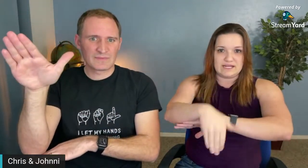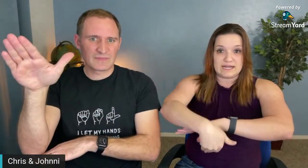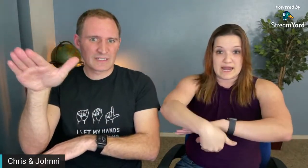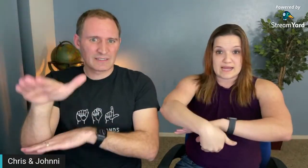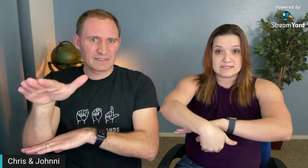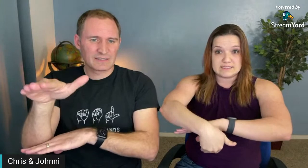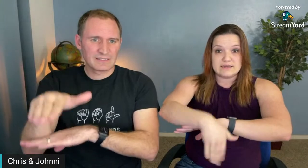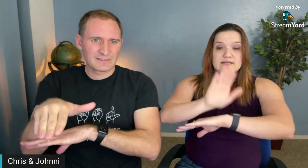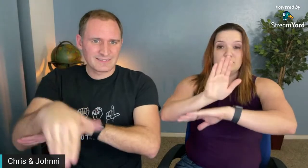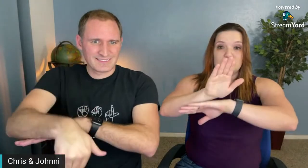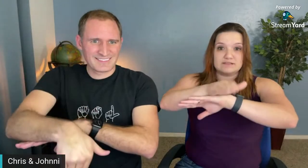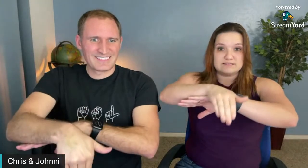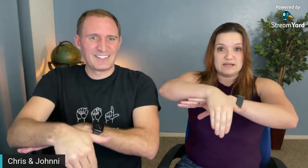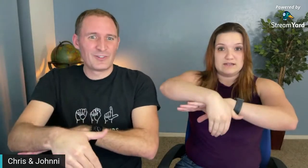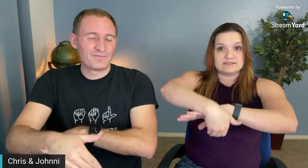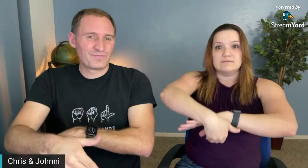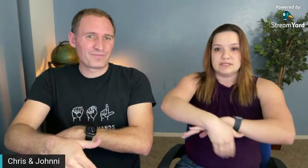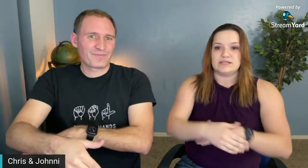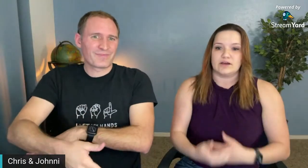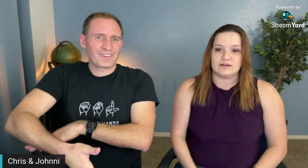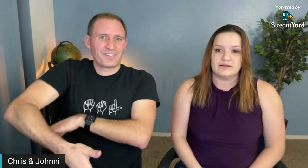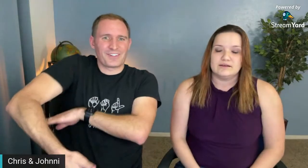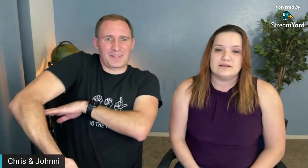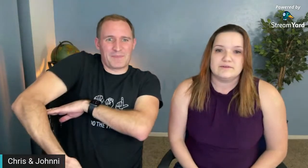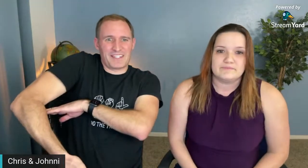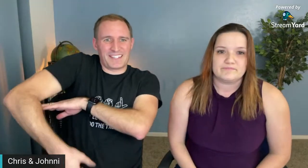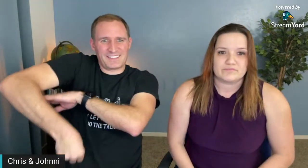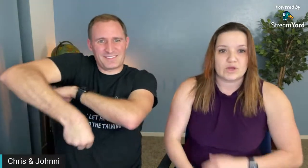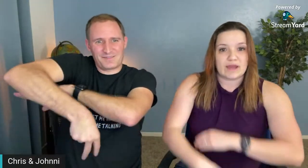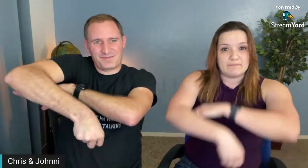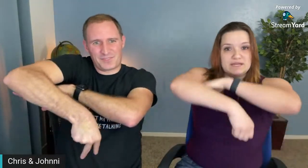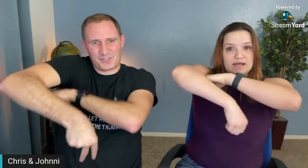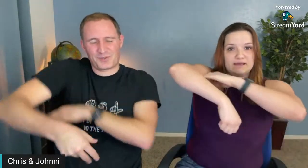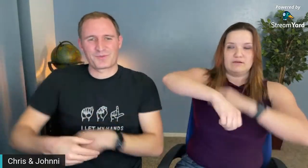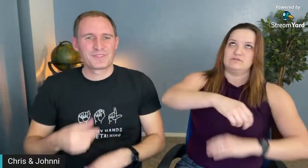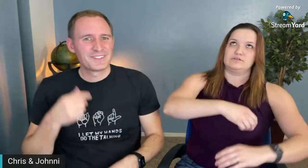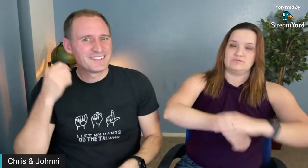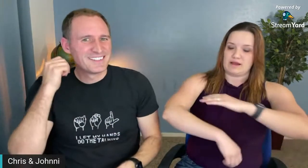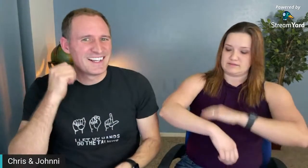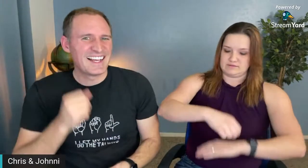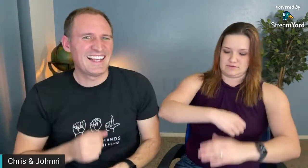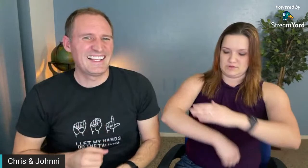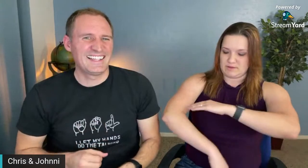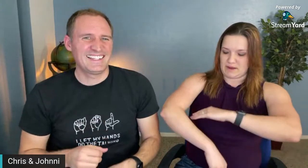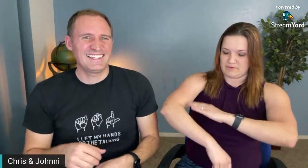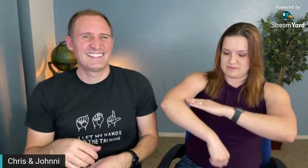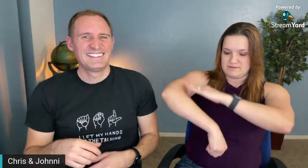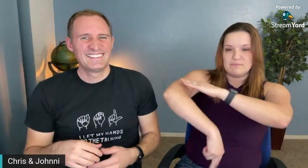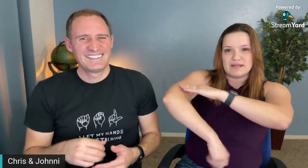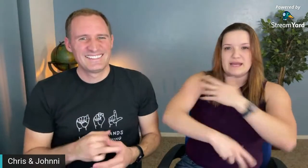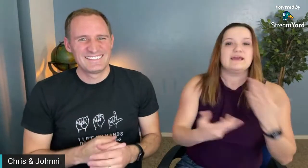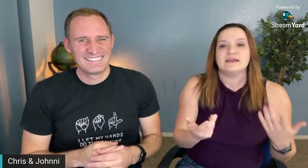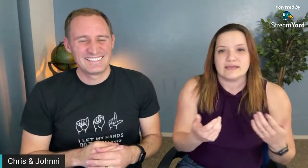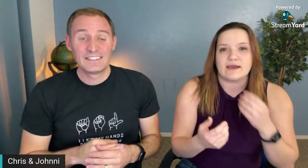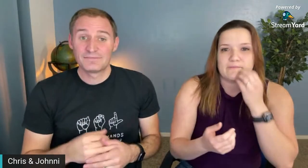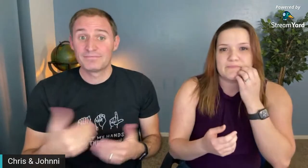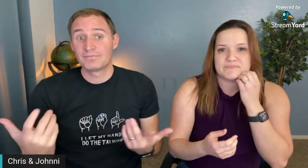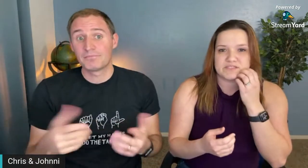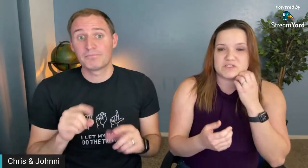evening, night, where the sun is completely gone. Or like midnight. Oh yeah, midnight. Oh, rats. I'm doing it backwards. Midnight. Yeah.